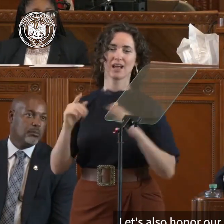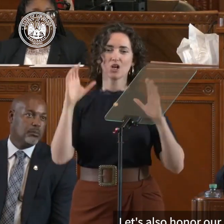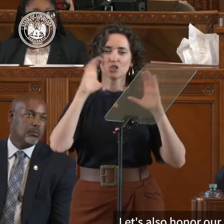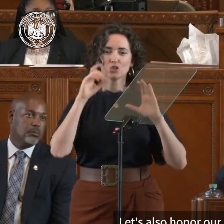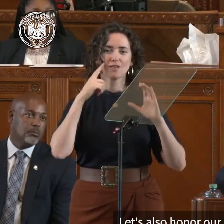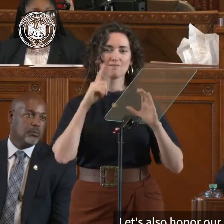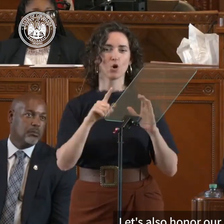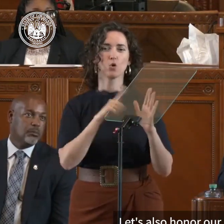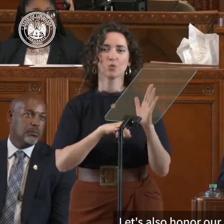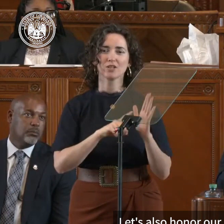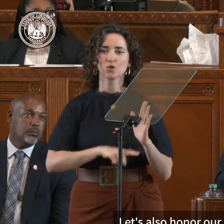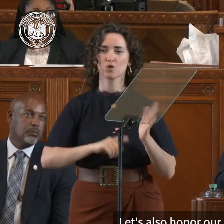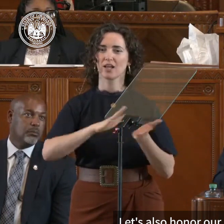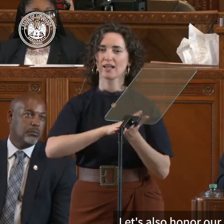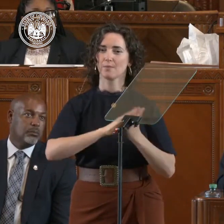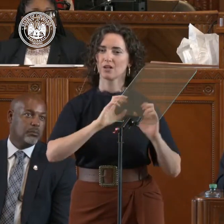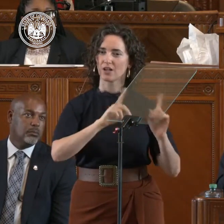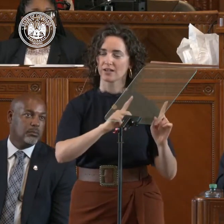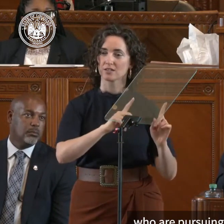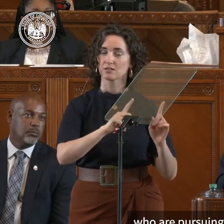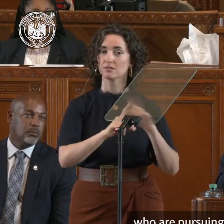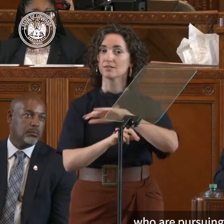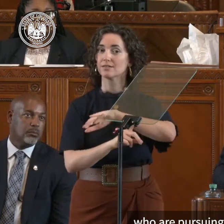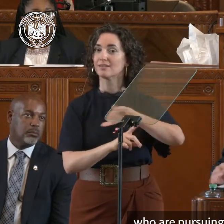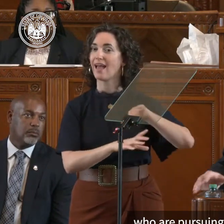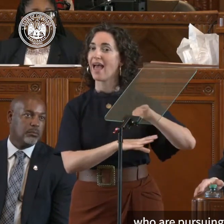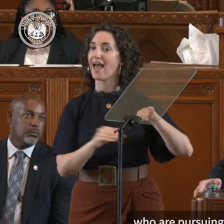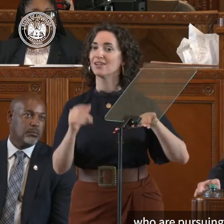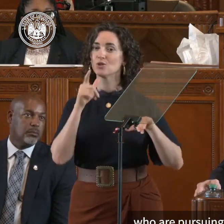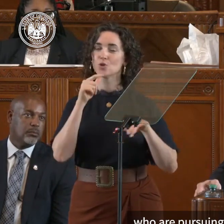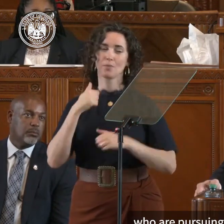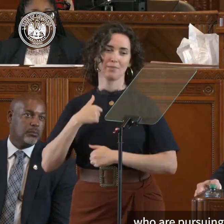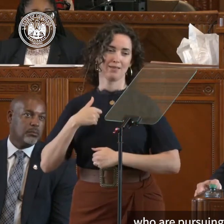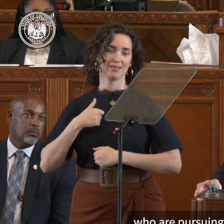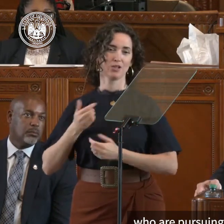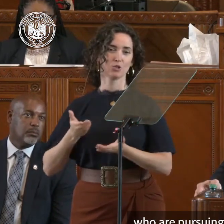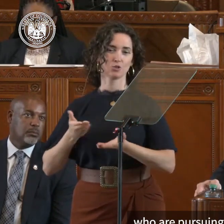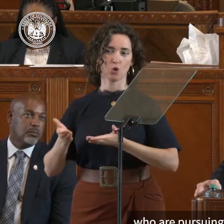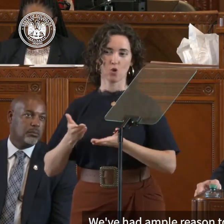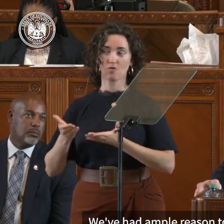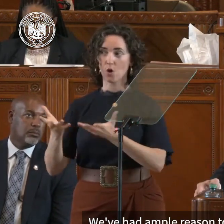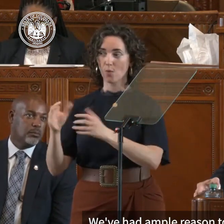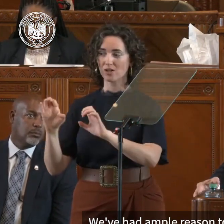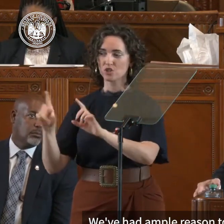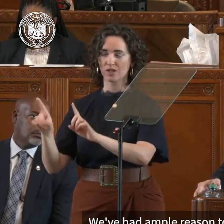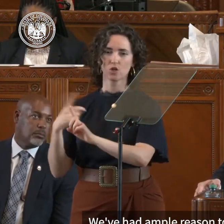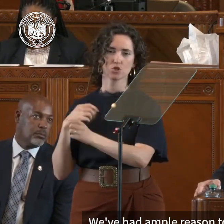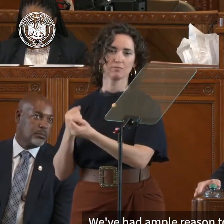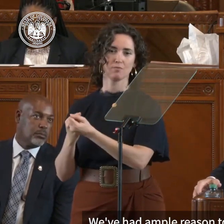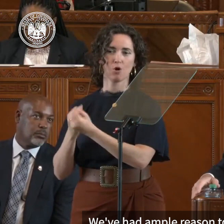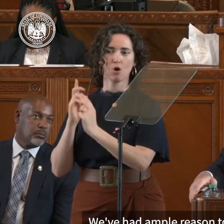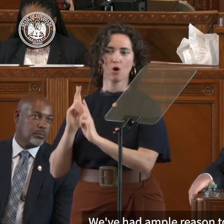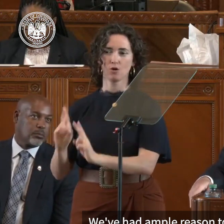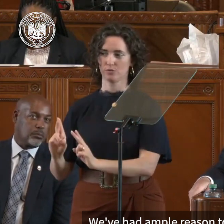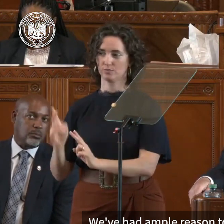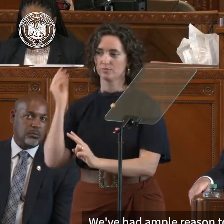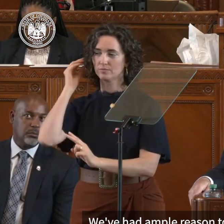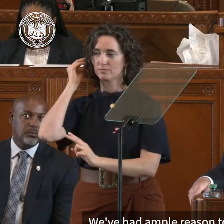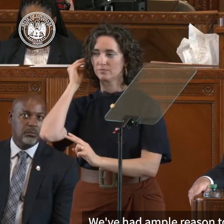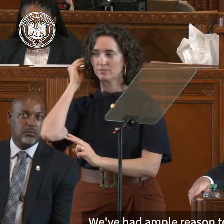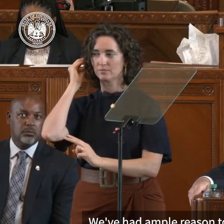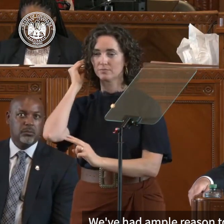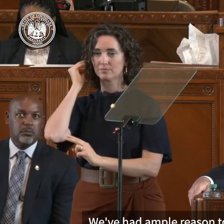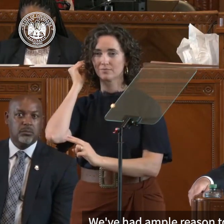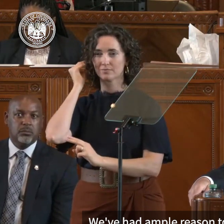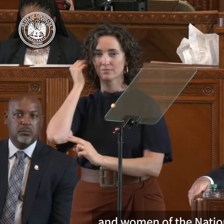Let's also honor our service members who are pursuing an education. We've had ample reason to call